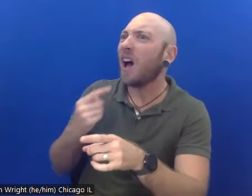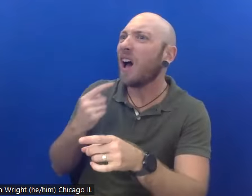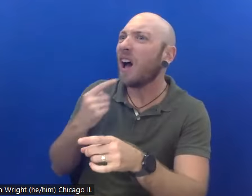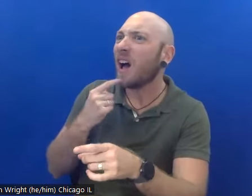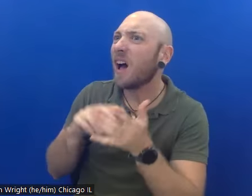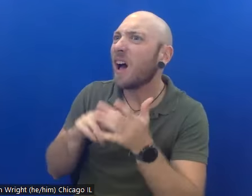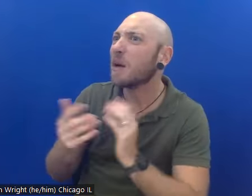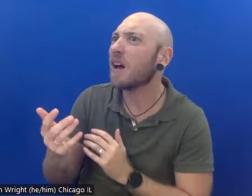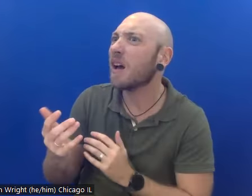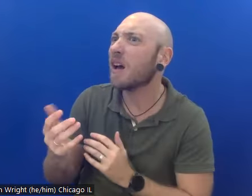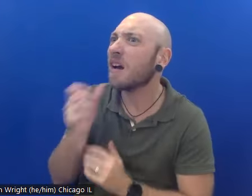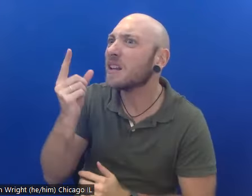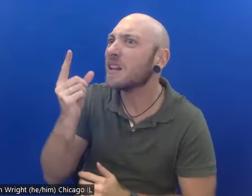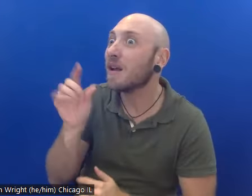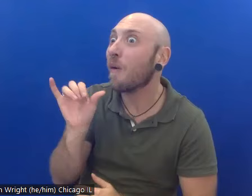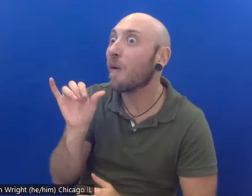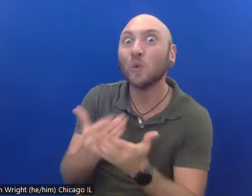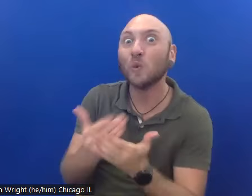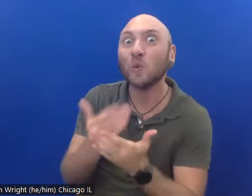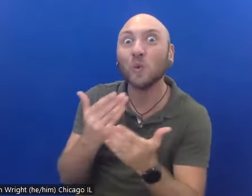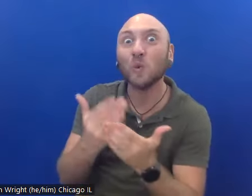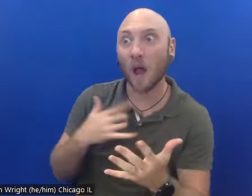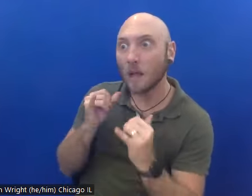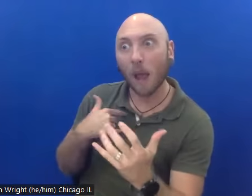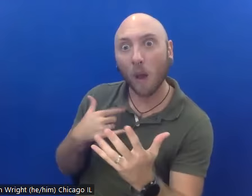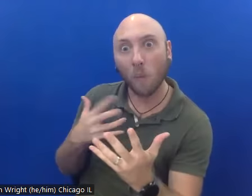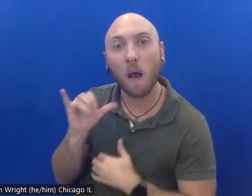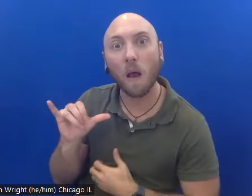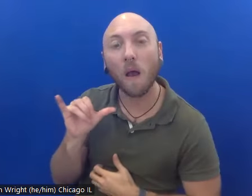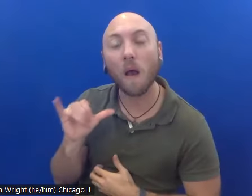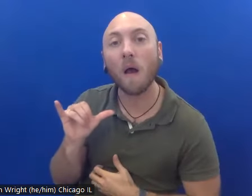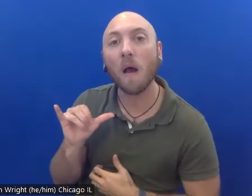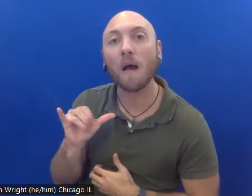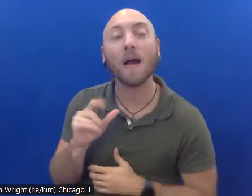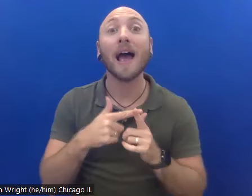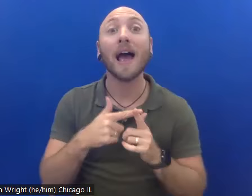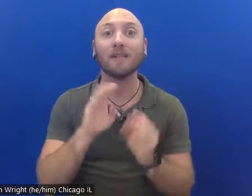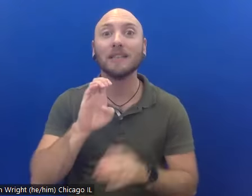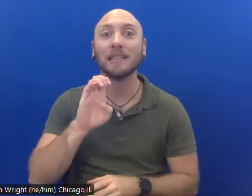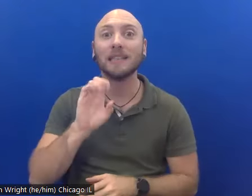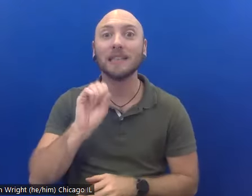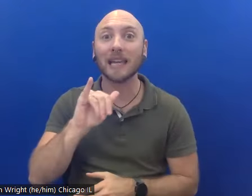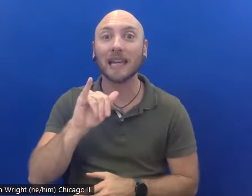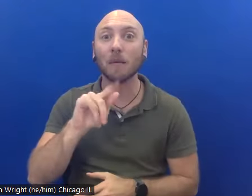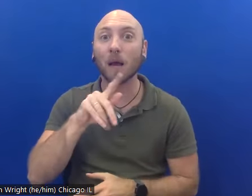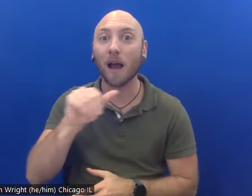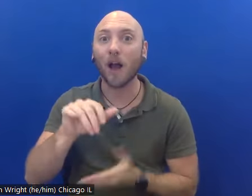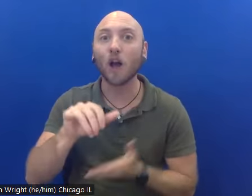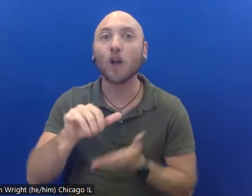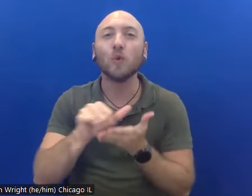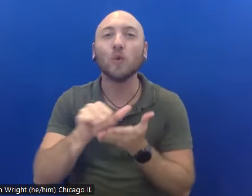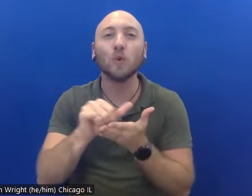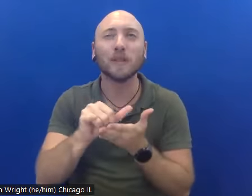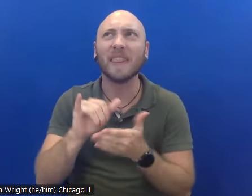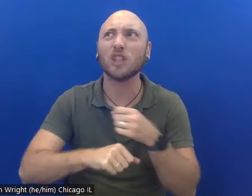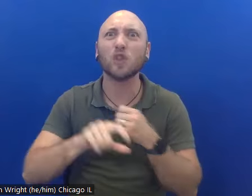This is exciting. This is what I want to do. And I go to ESCIPA Empire State Convention, which was in Long Island in 2016, I think.